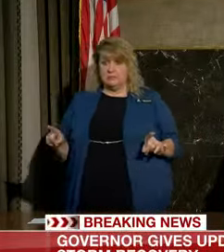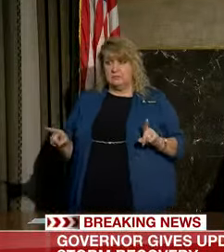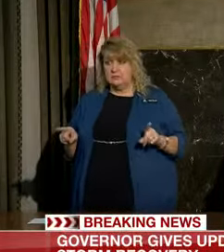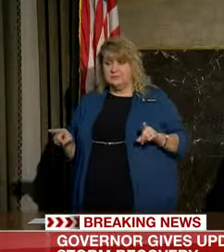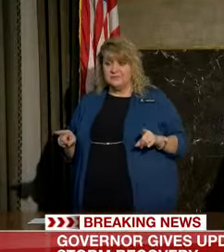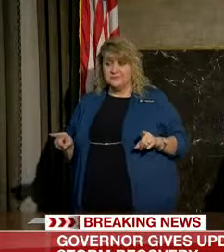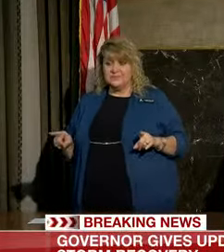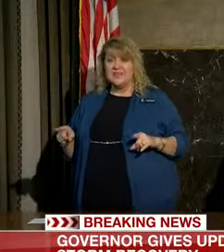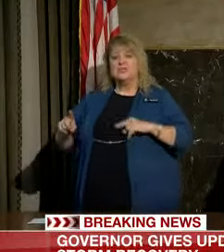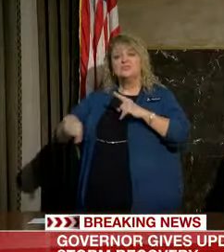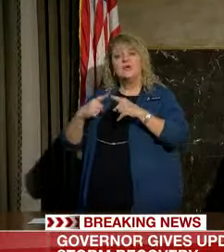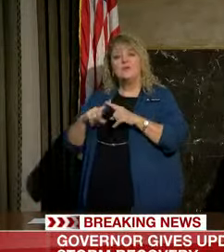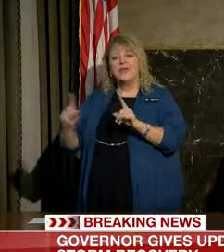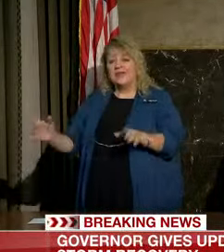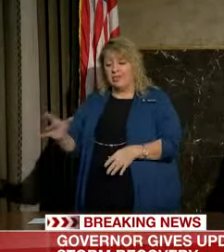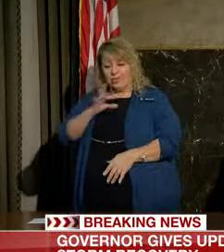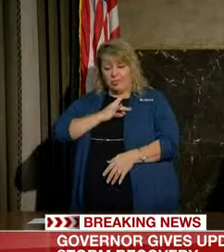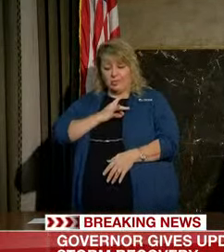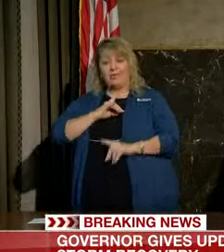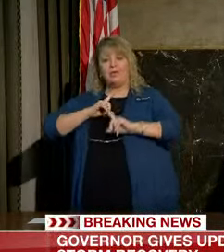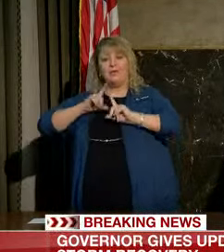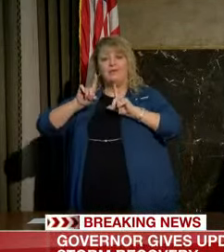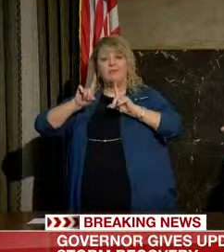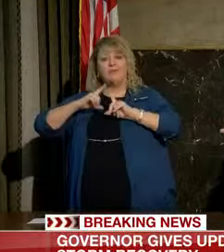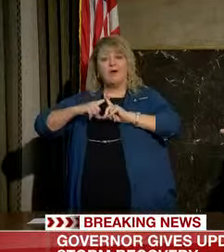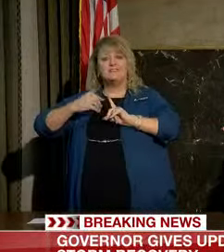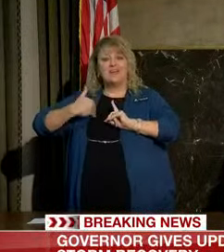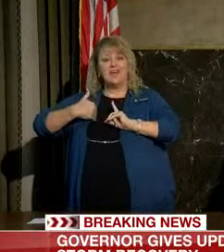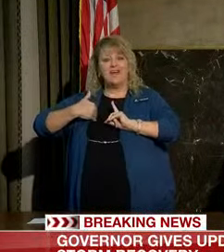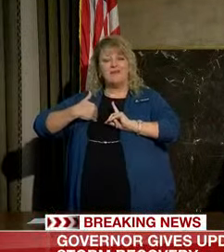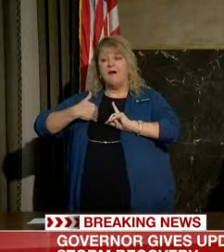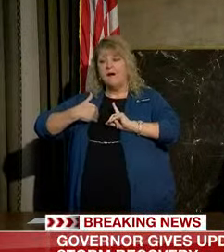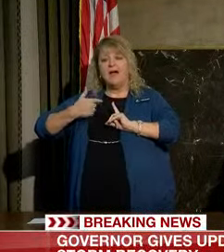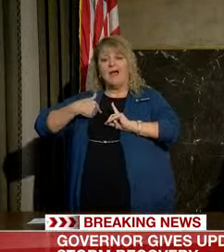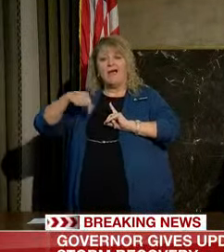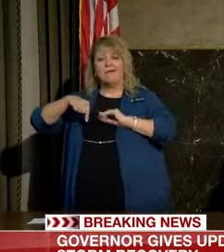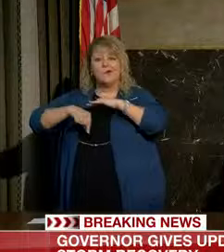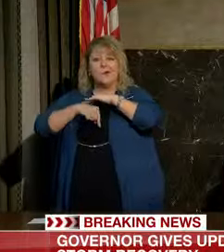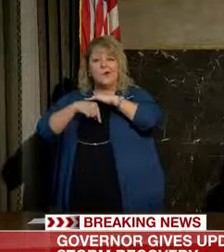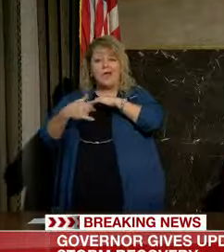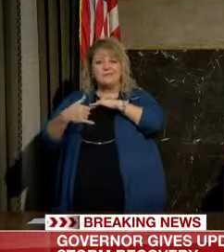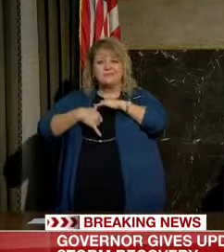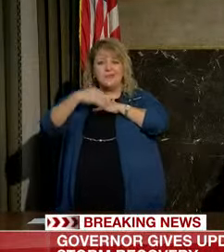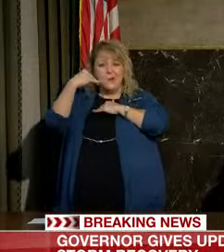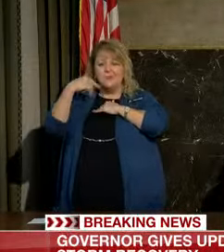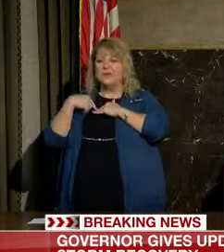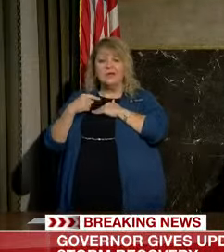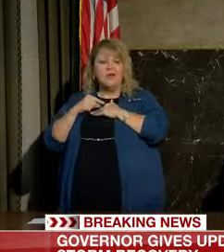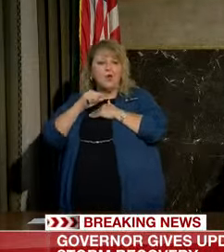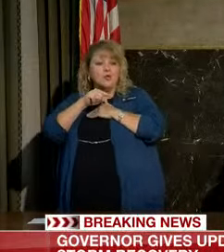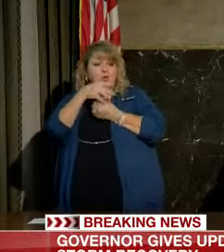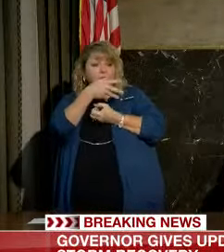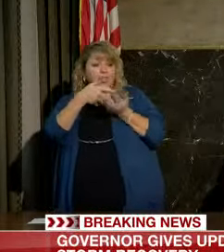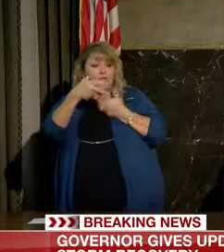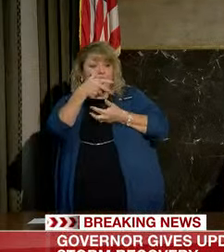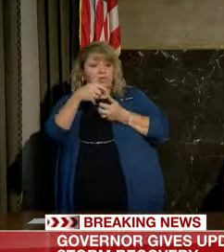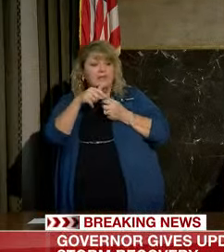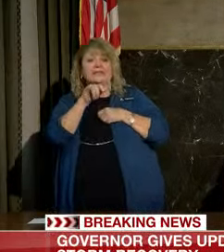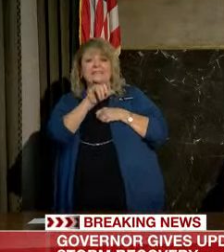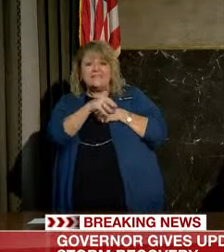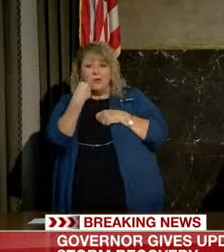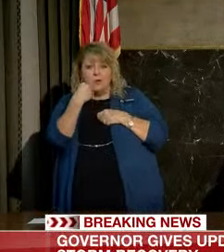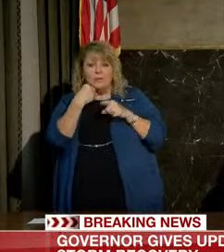quarantine when there is a positive case identified at schools, when both the individual who tests positive and those in close